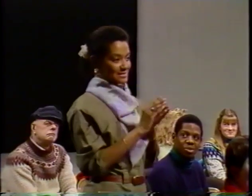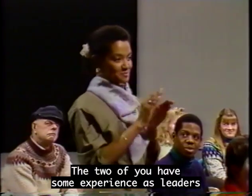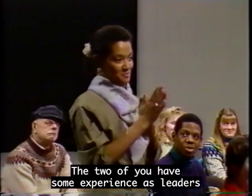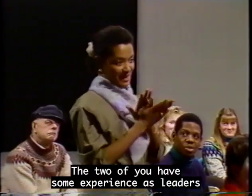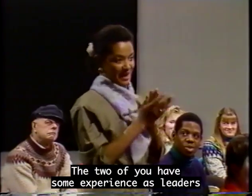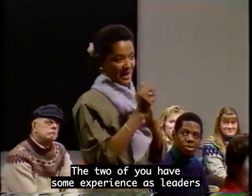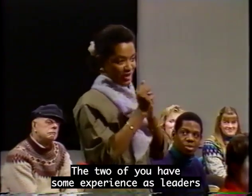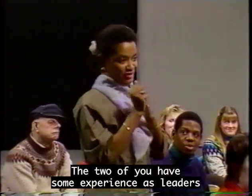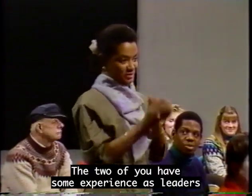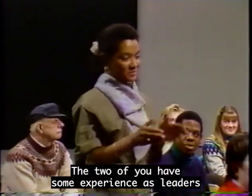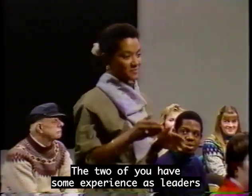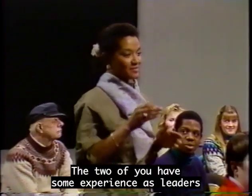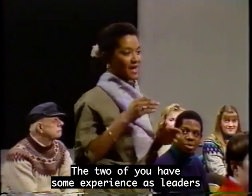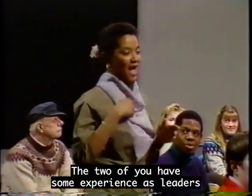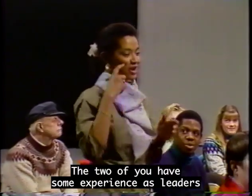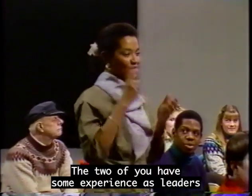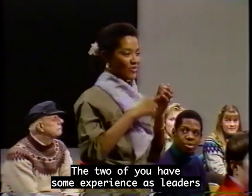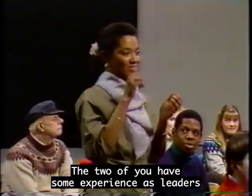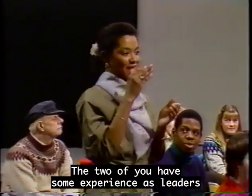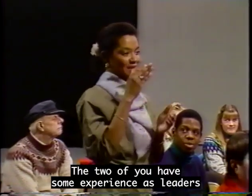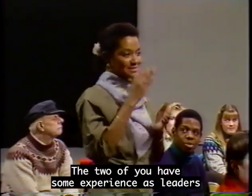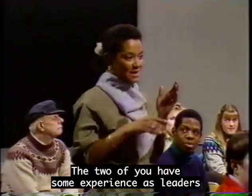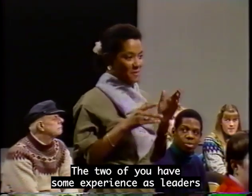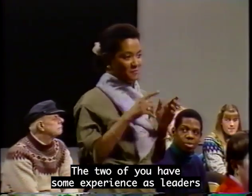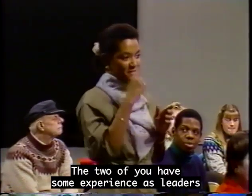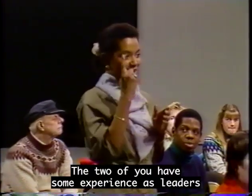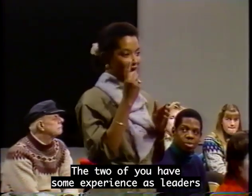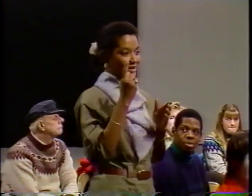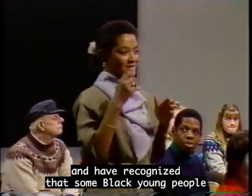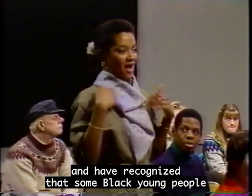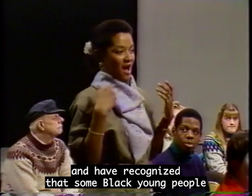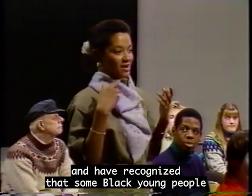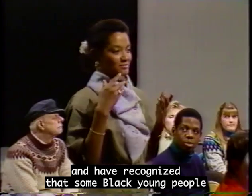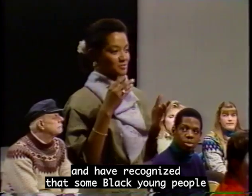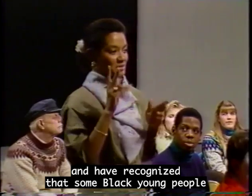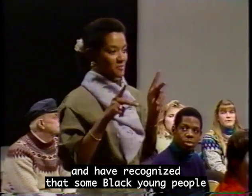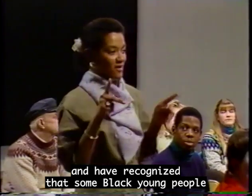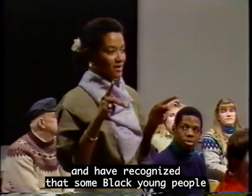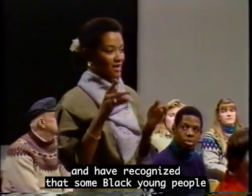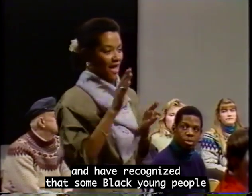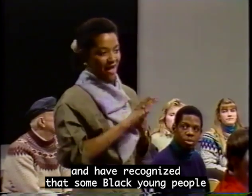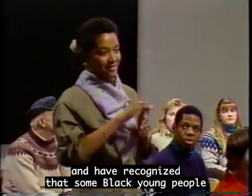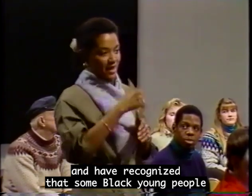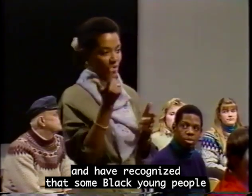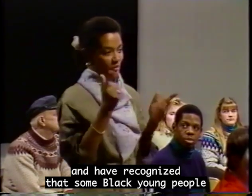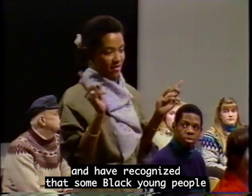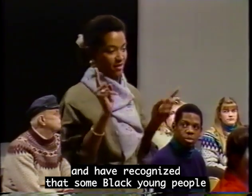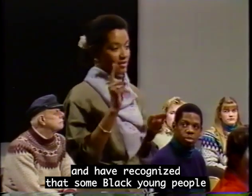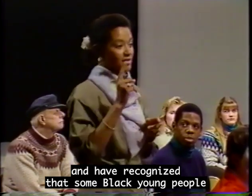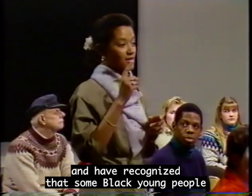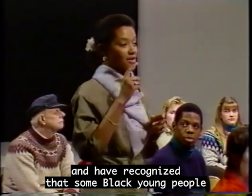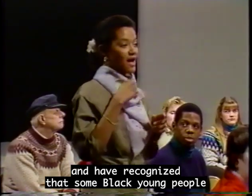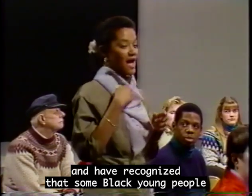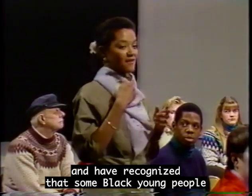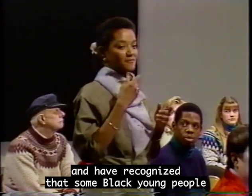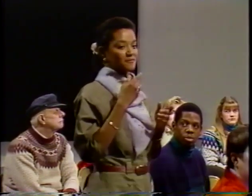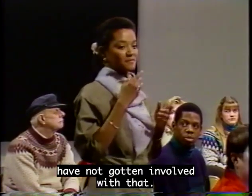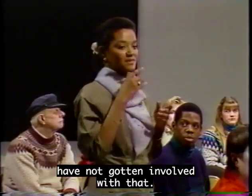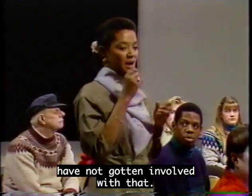The two of you have some experience as leaders, and I've recognized that some black young people have